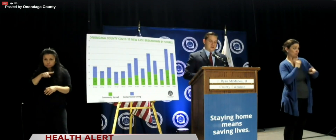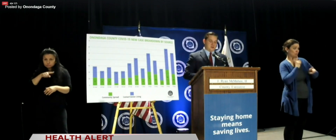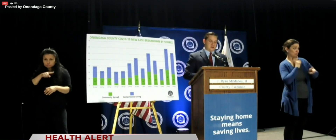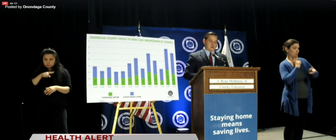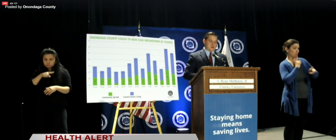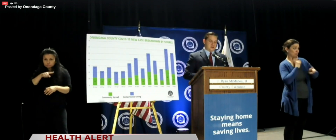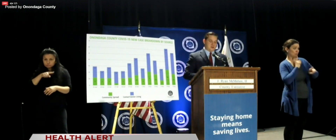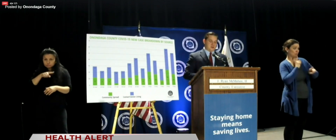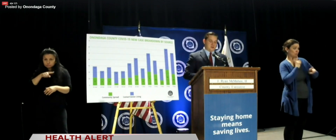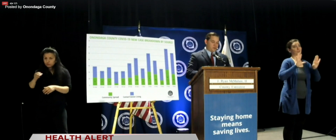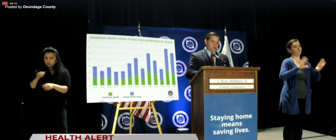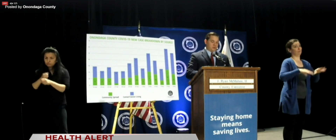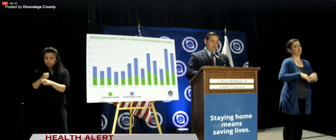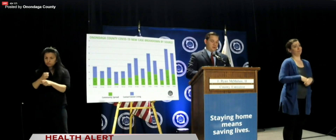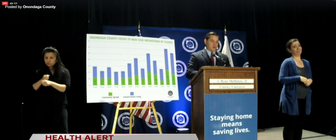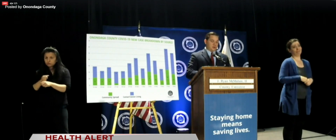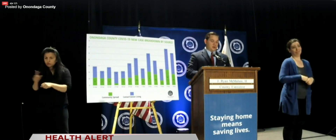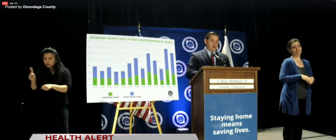with